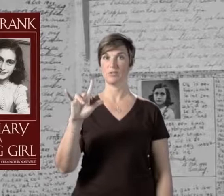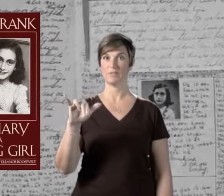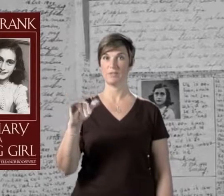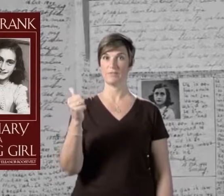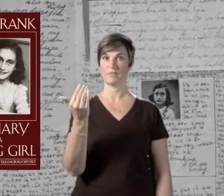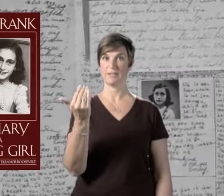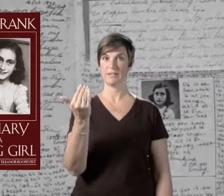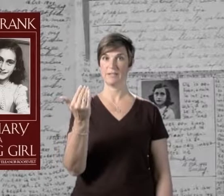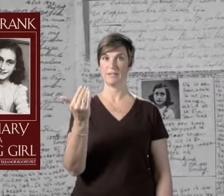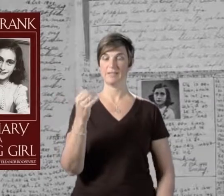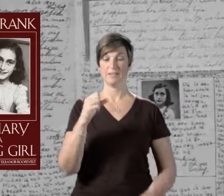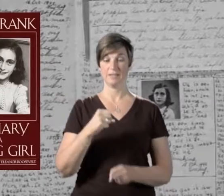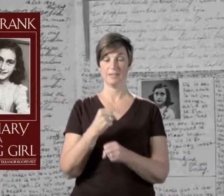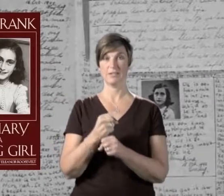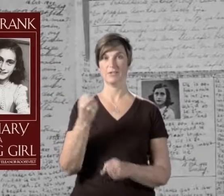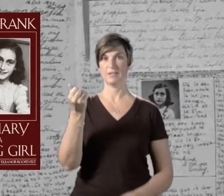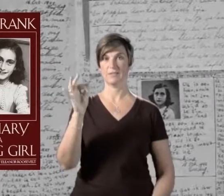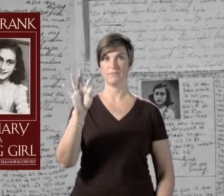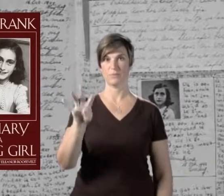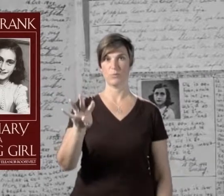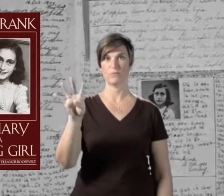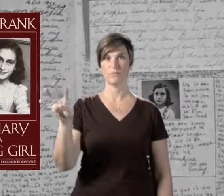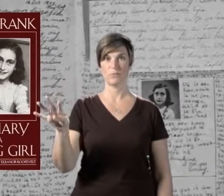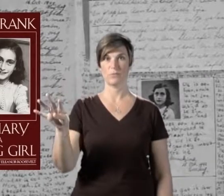Saturday, July 15th,